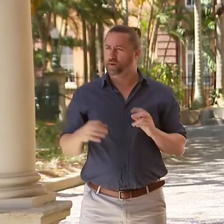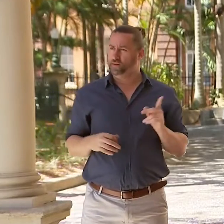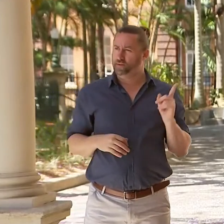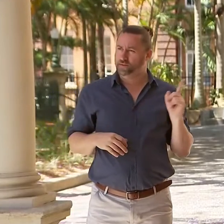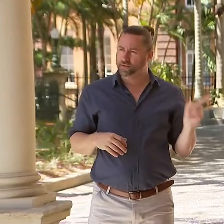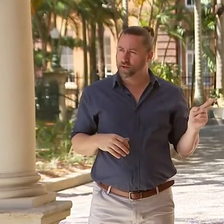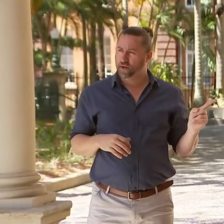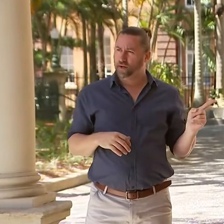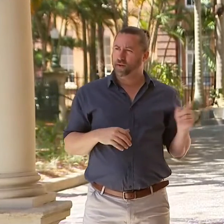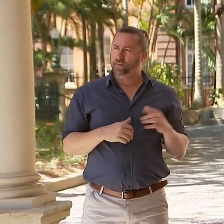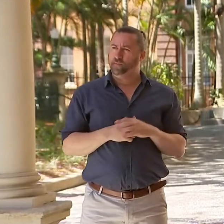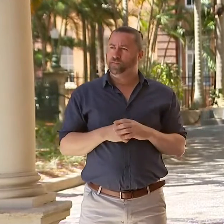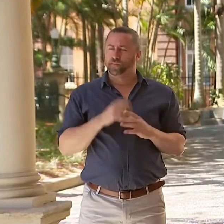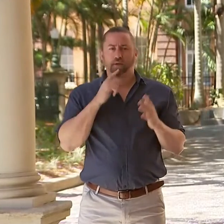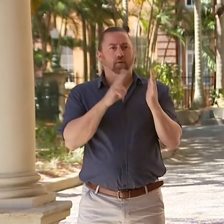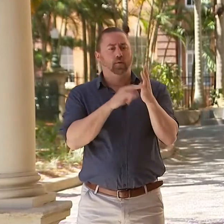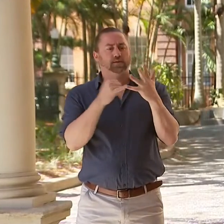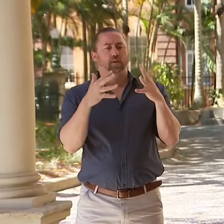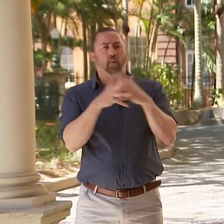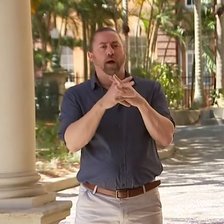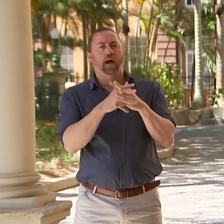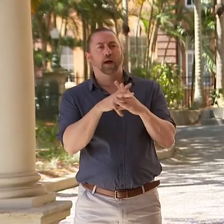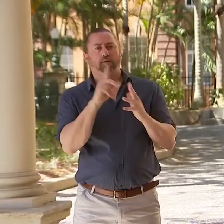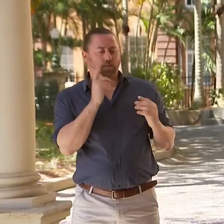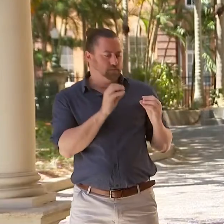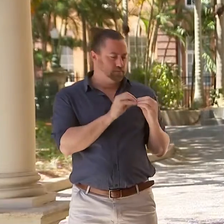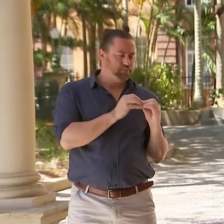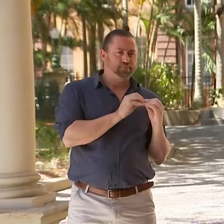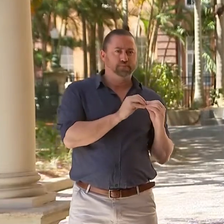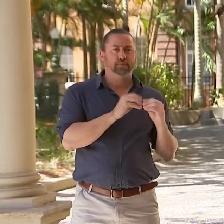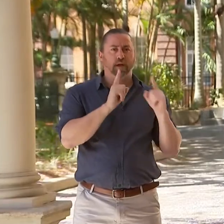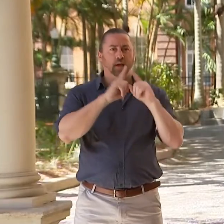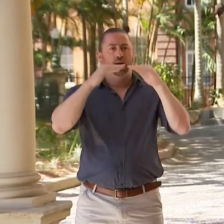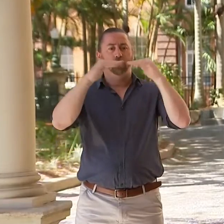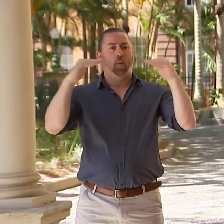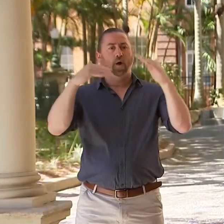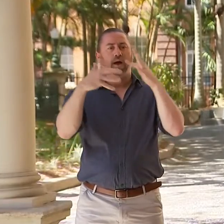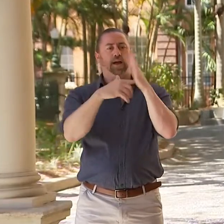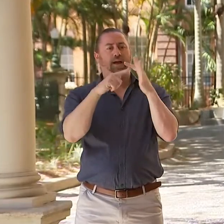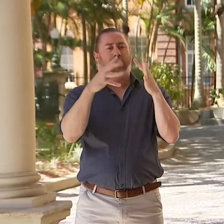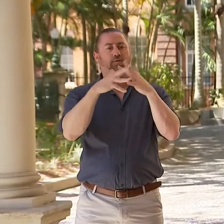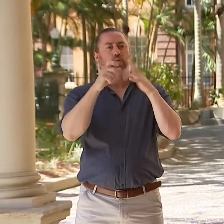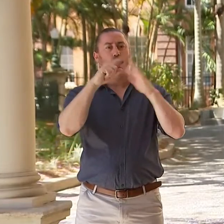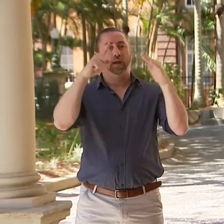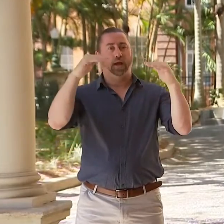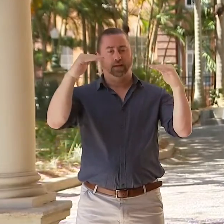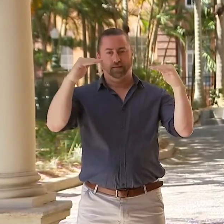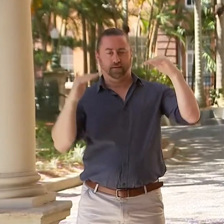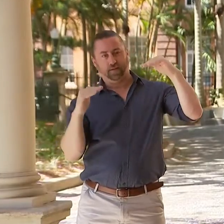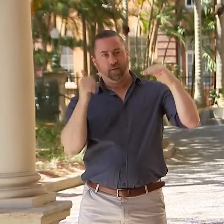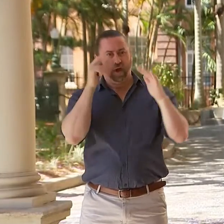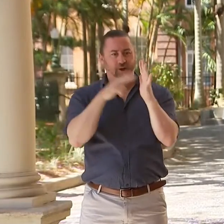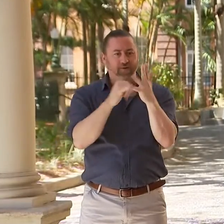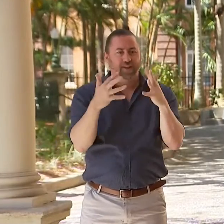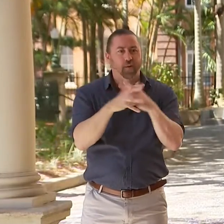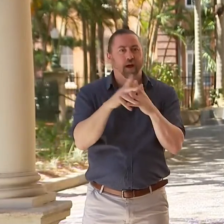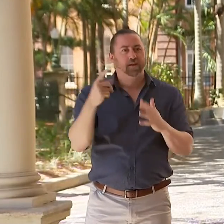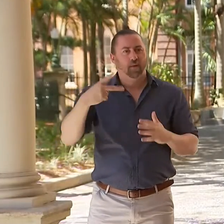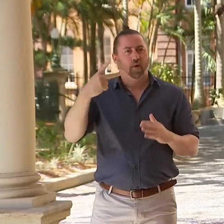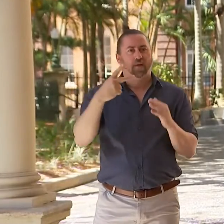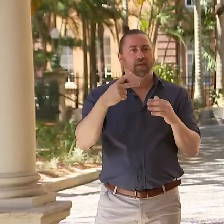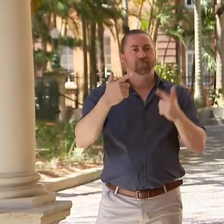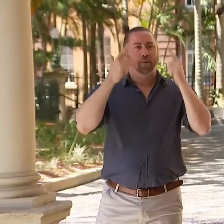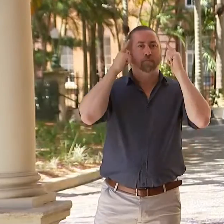to reapproach New South Wales authorities about shipping those border checkpoints south of the Tweed once they get their leadership